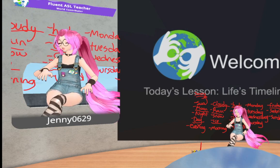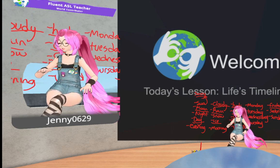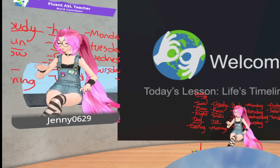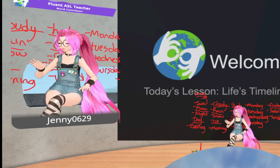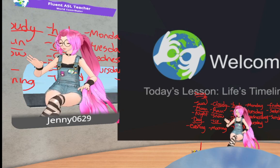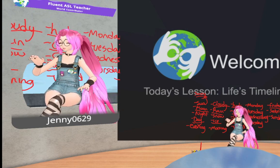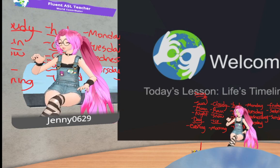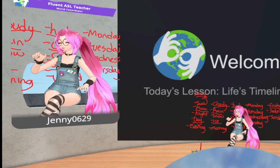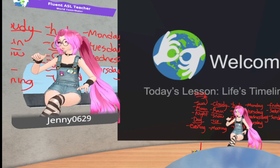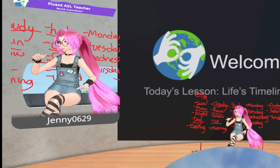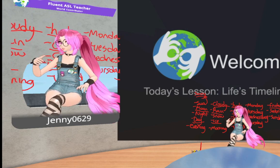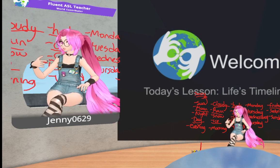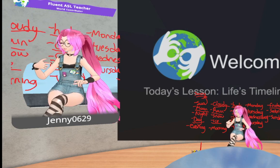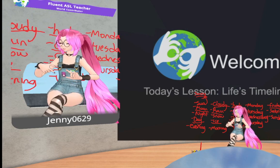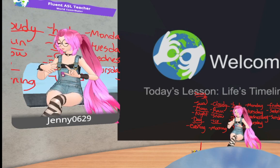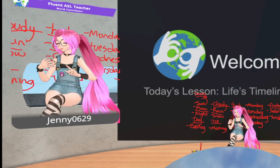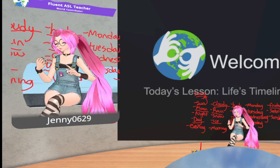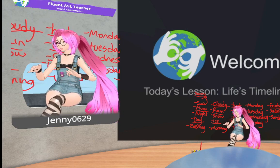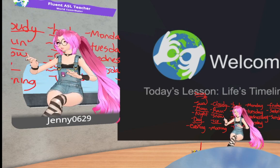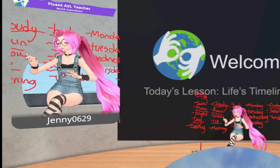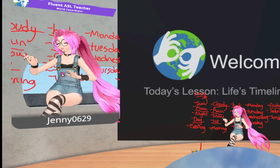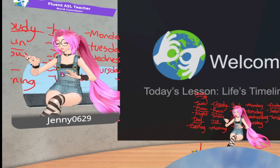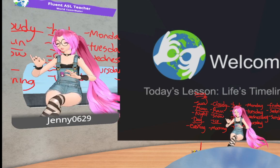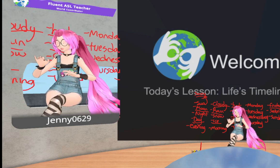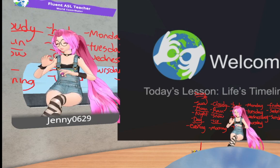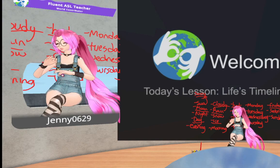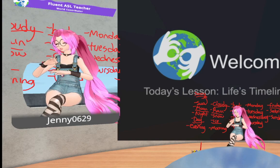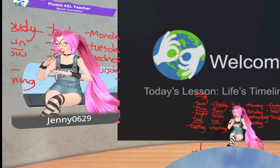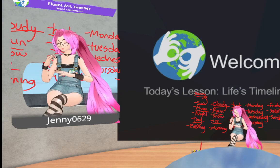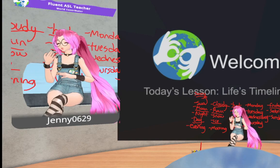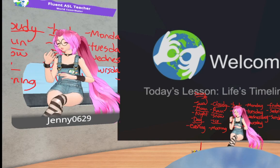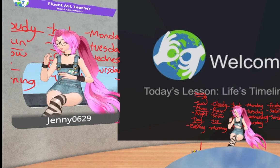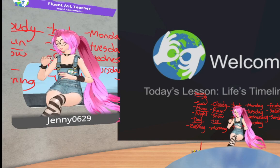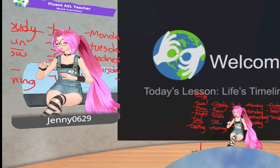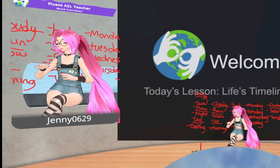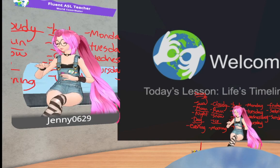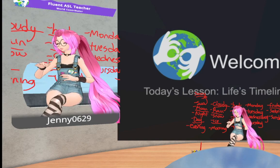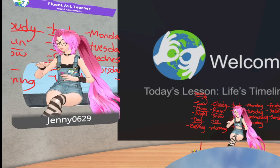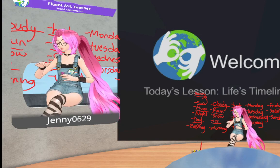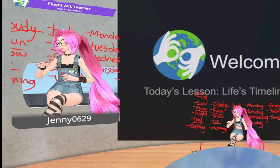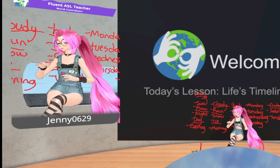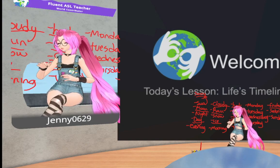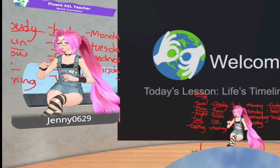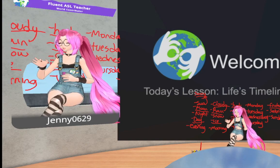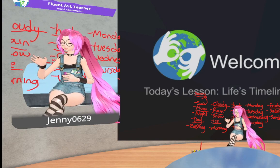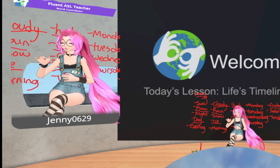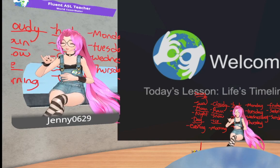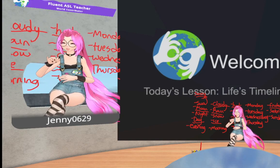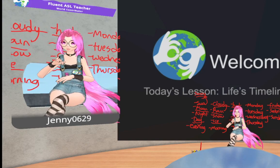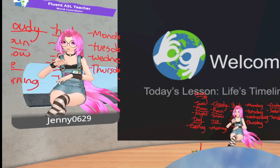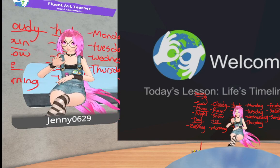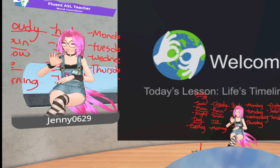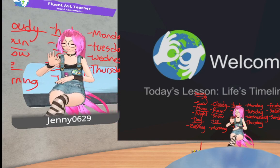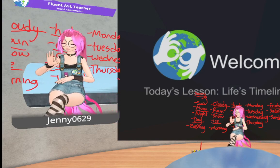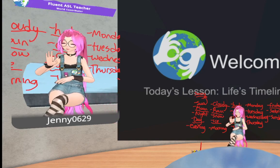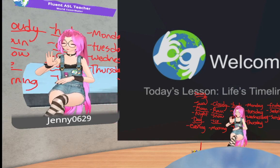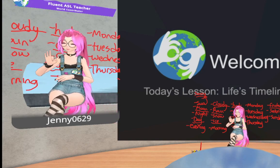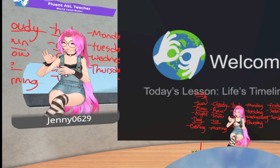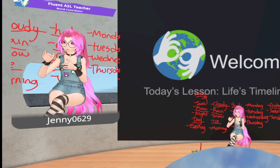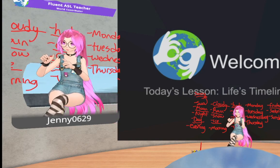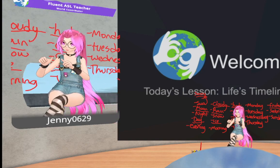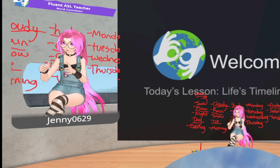can say hot. It's technically a slang, but it's the same in English. Like, why would you say somebody's hot? Like in the UK, people